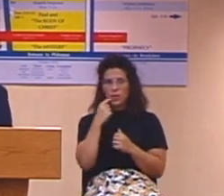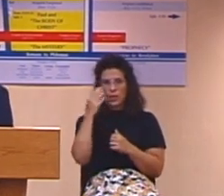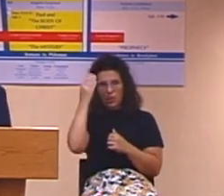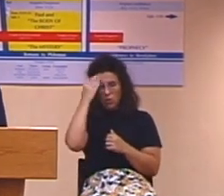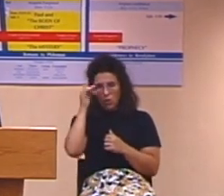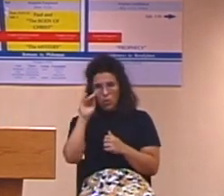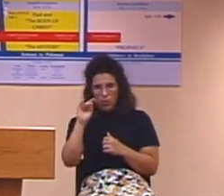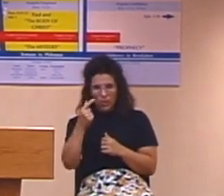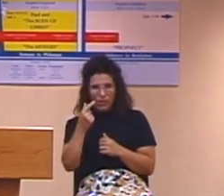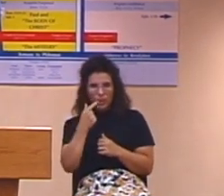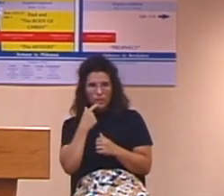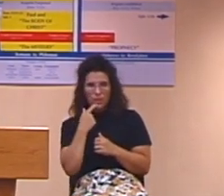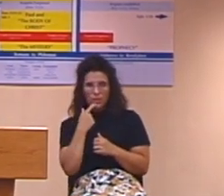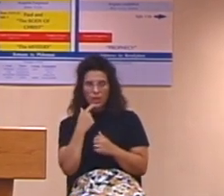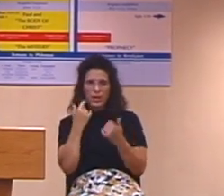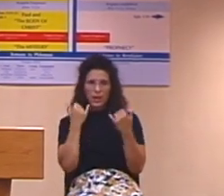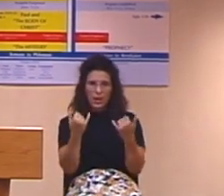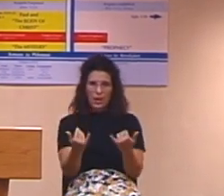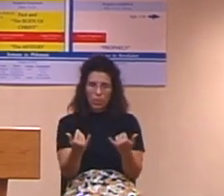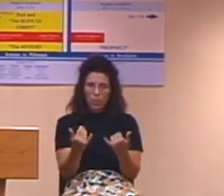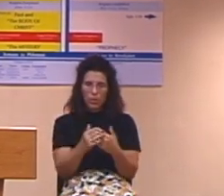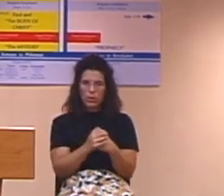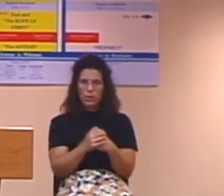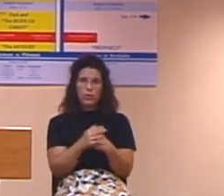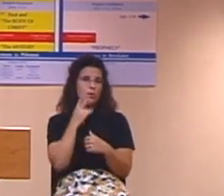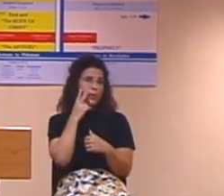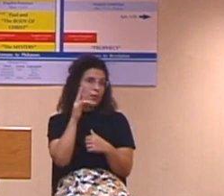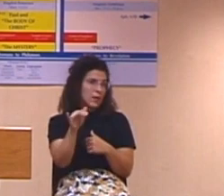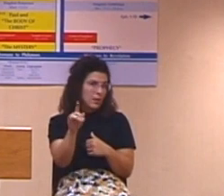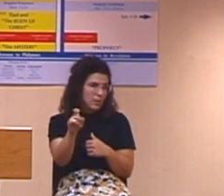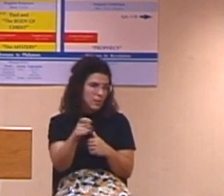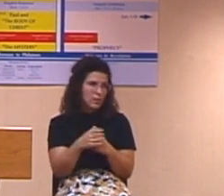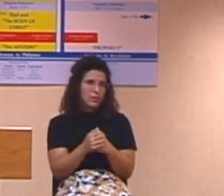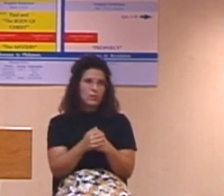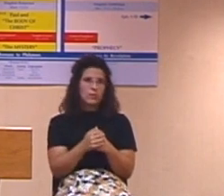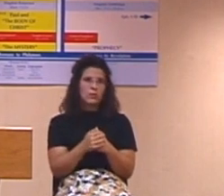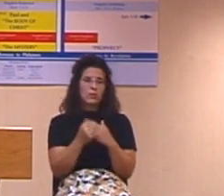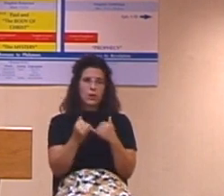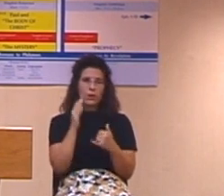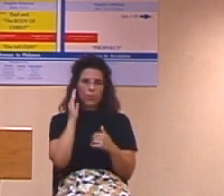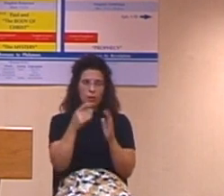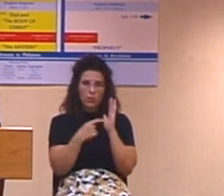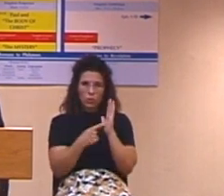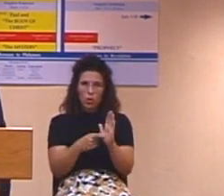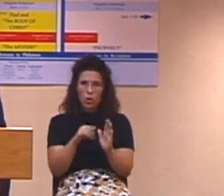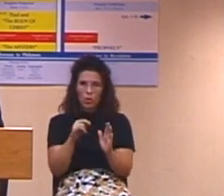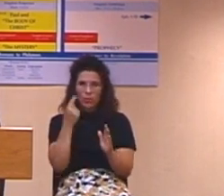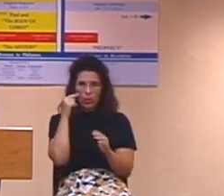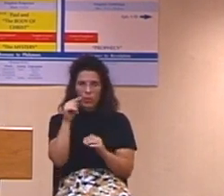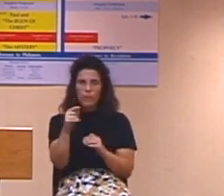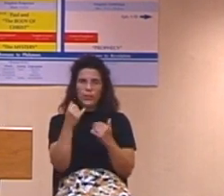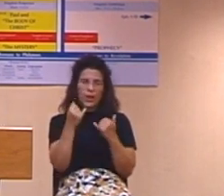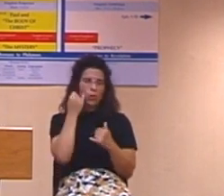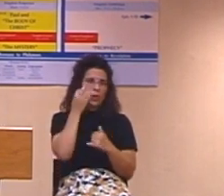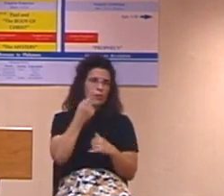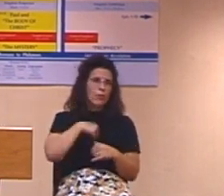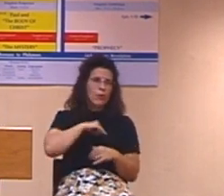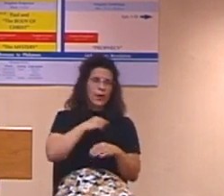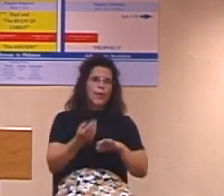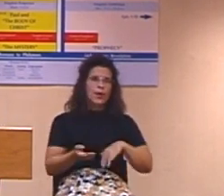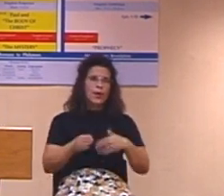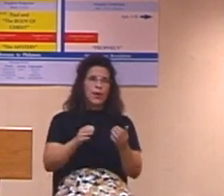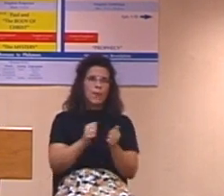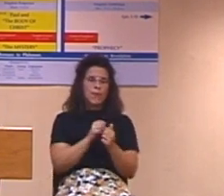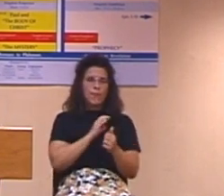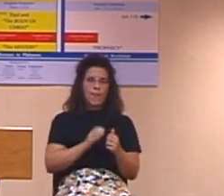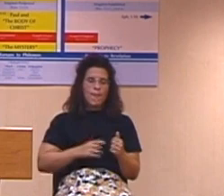What does he say? Now. See that? Now he's going to illustrate it for you. Now, if we be dead with Christ, we believe